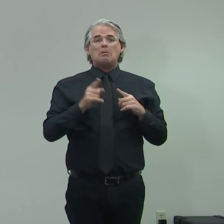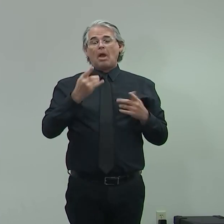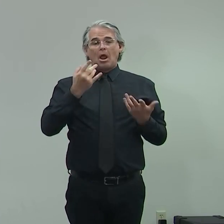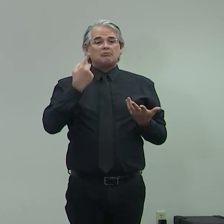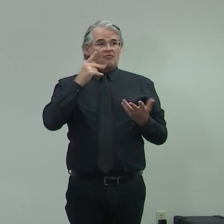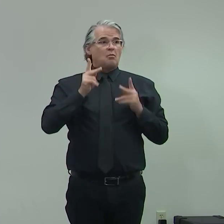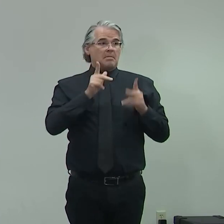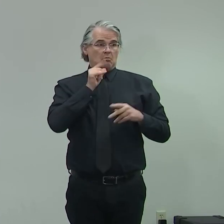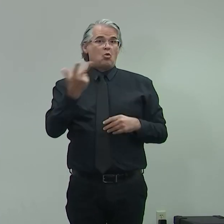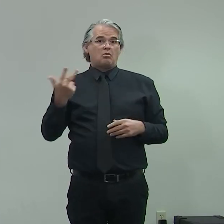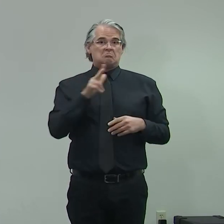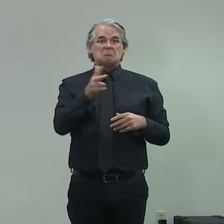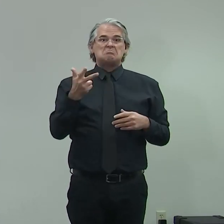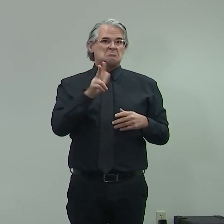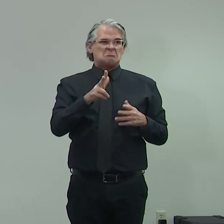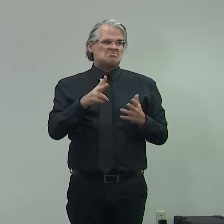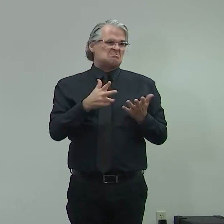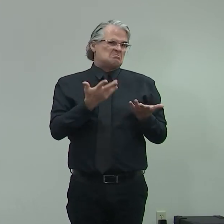Thank you.